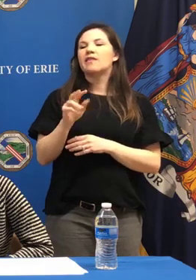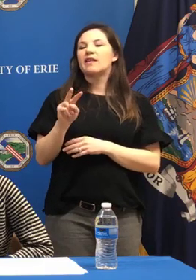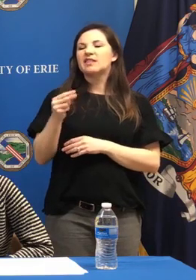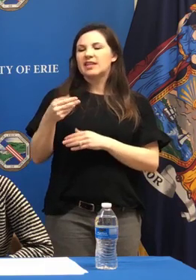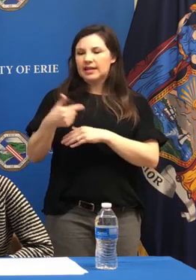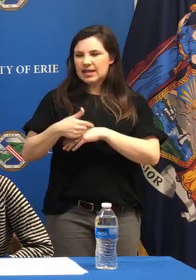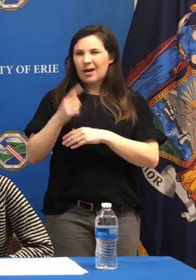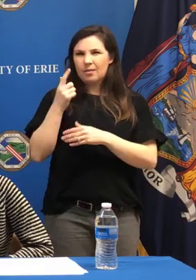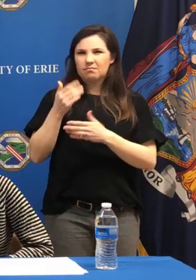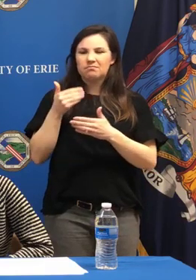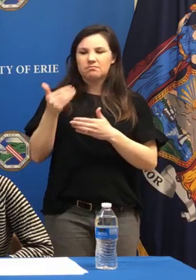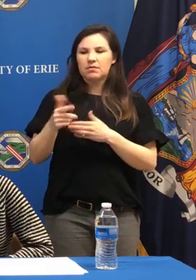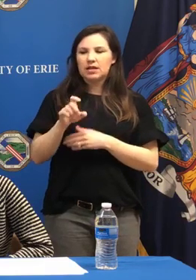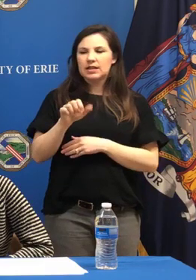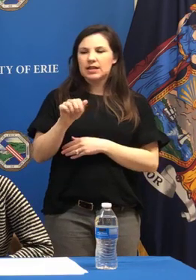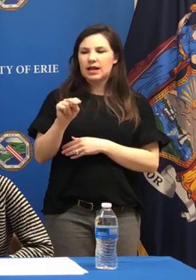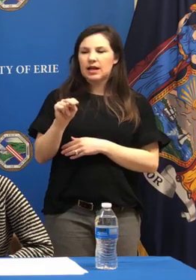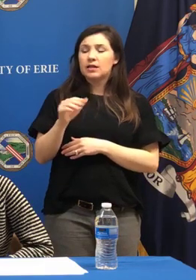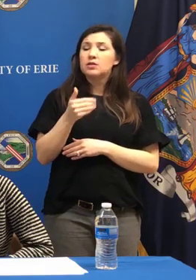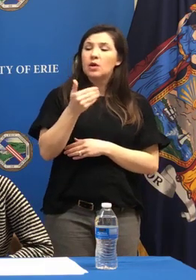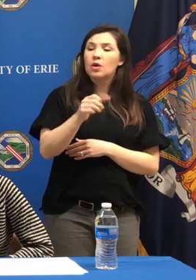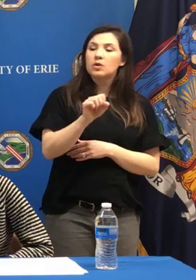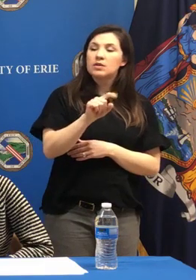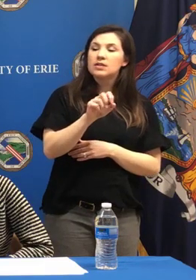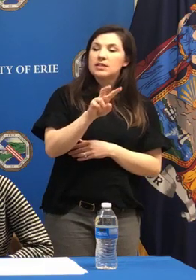a question. Steve?